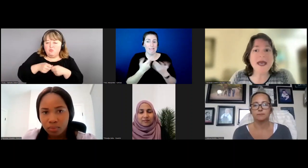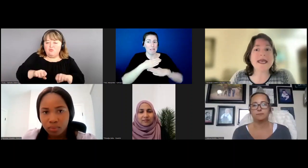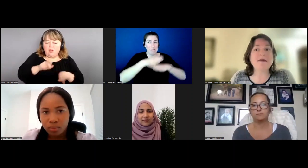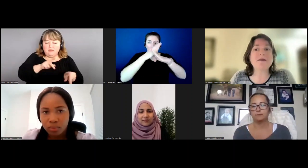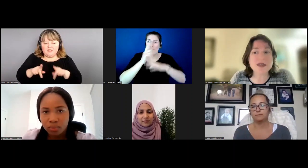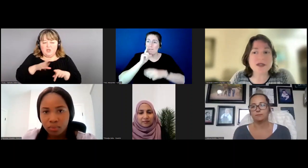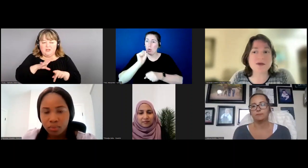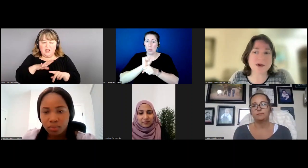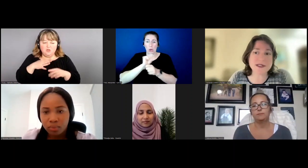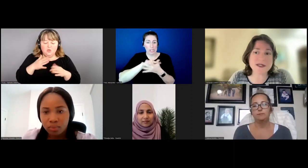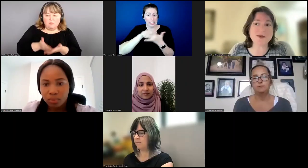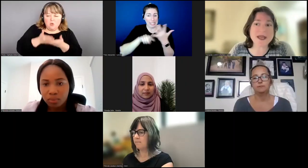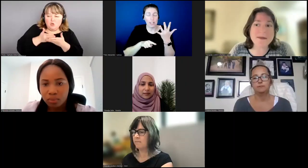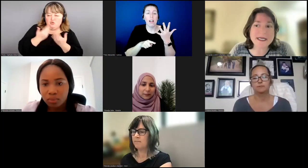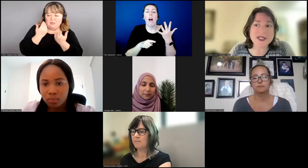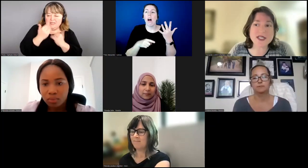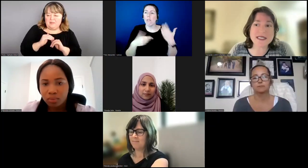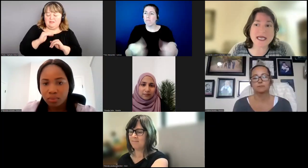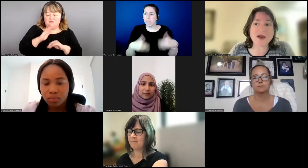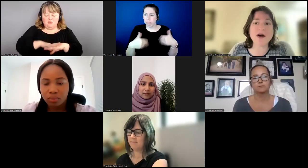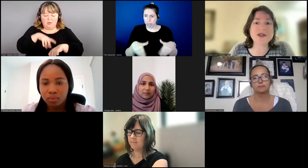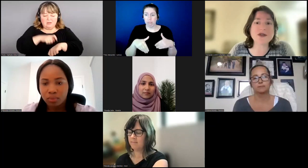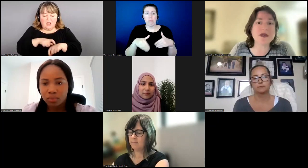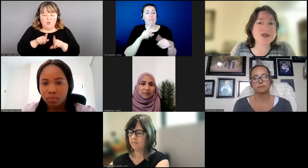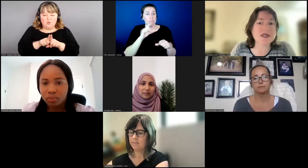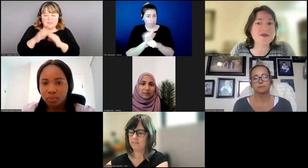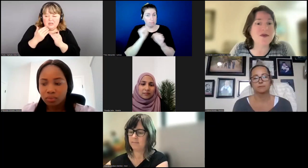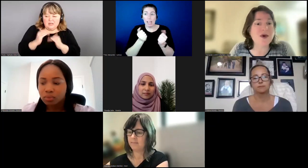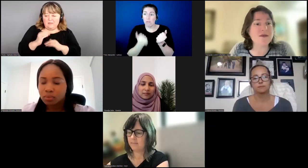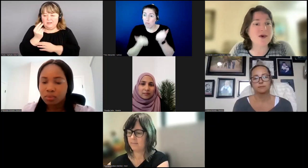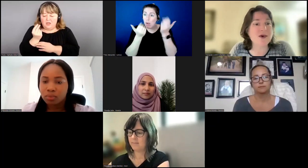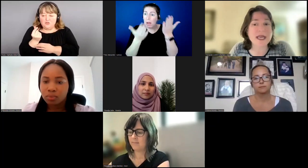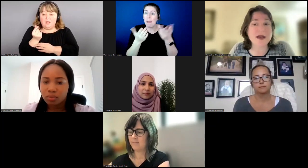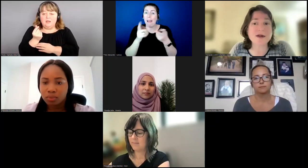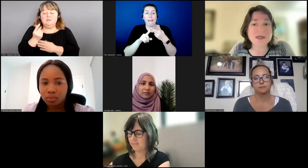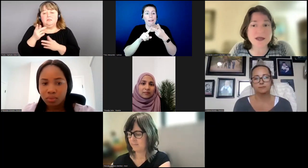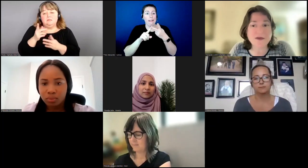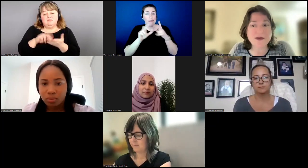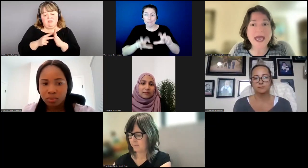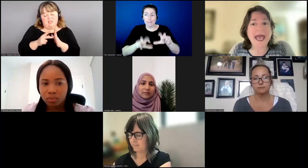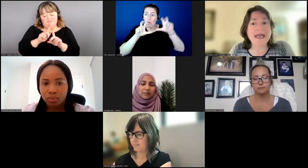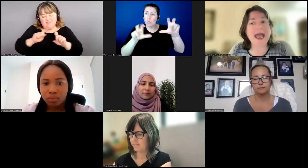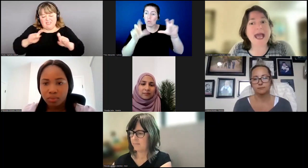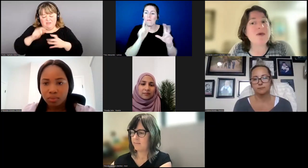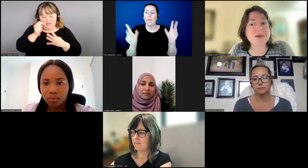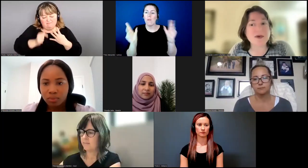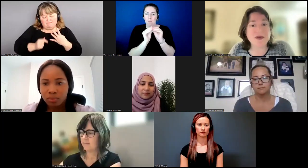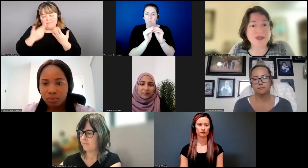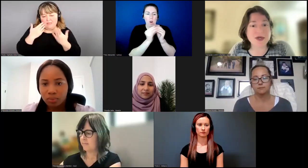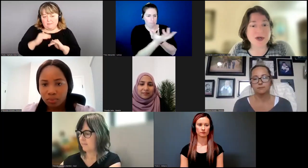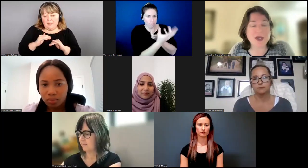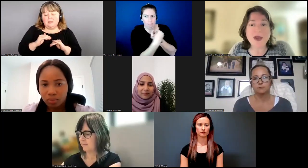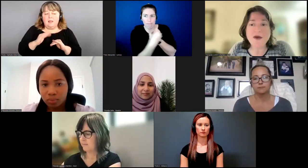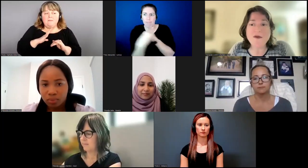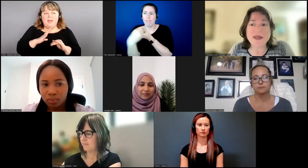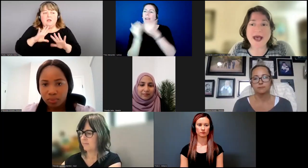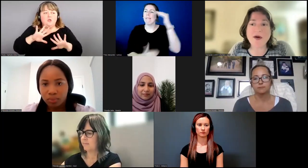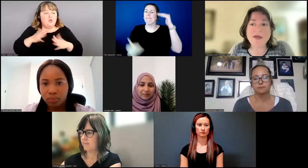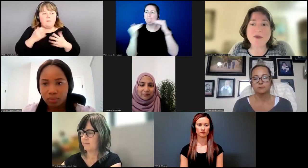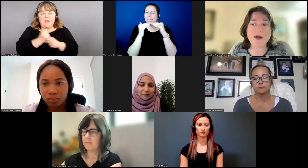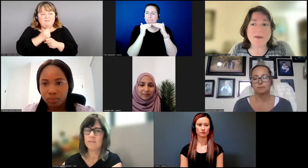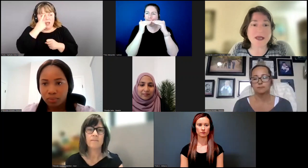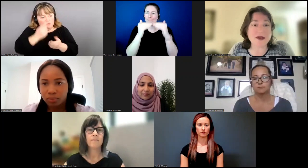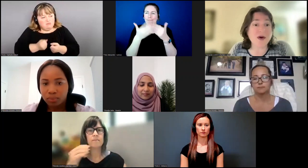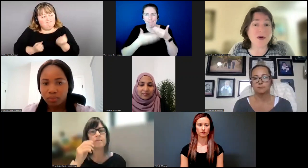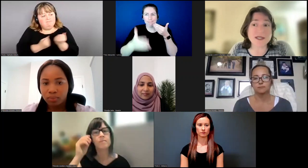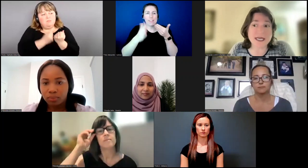work, can put towards recommendations and contributions for a more inclusive and equitable future for the health